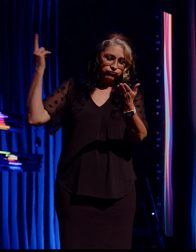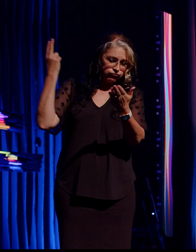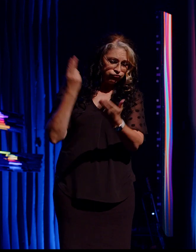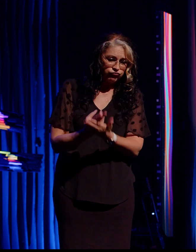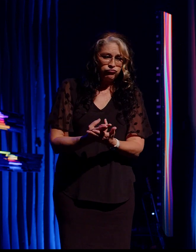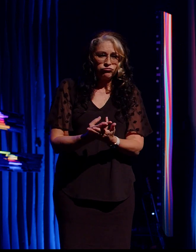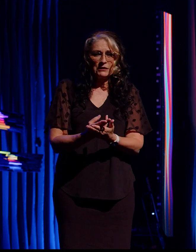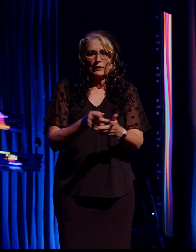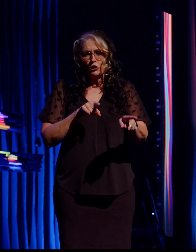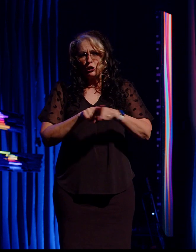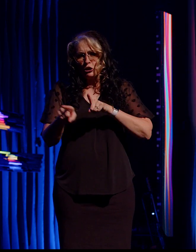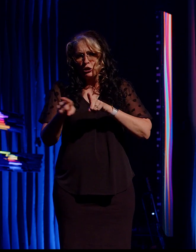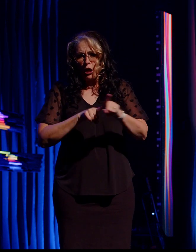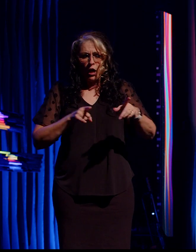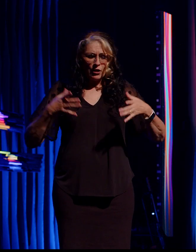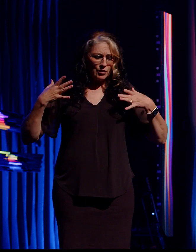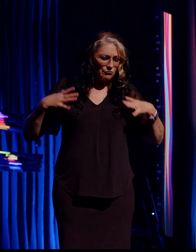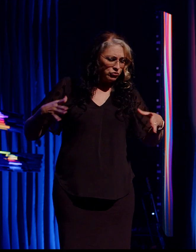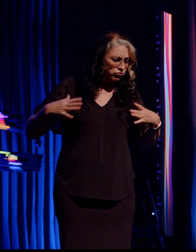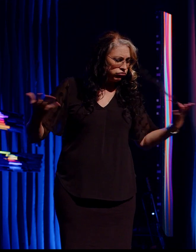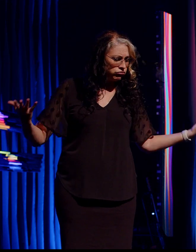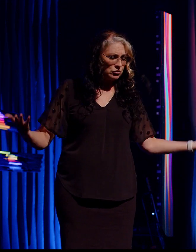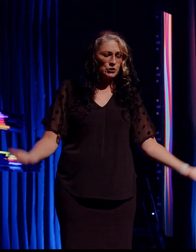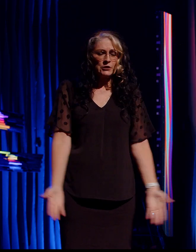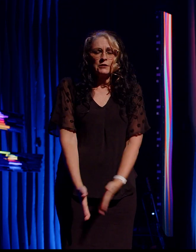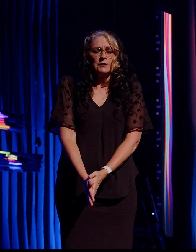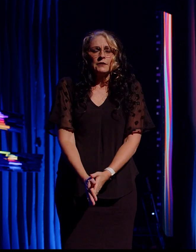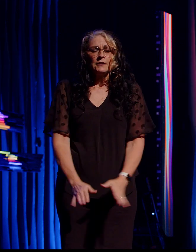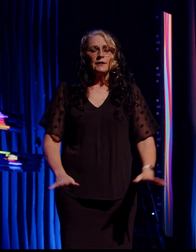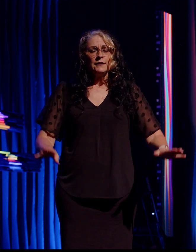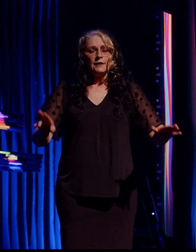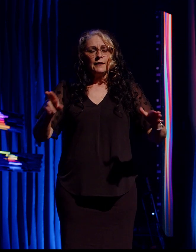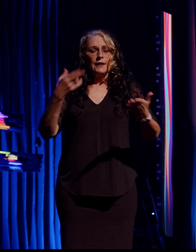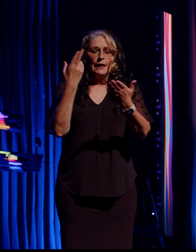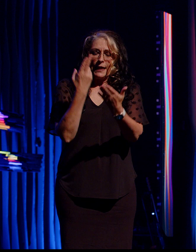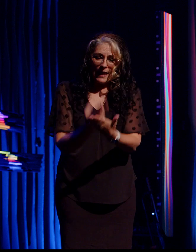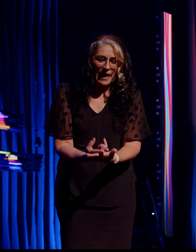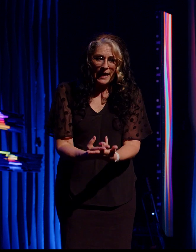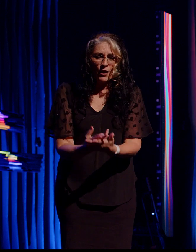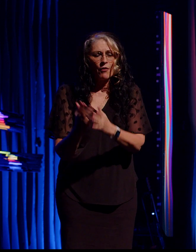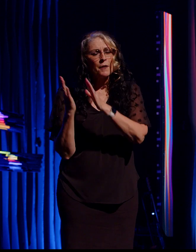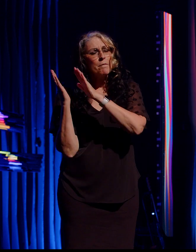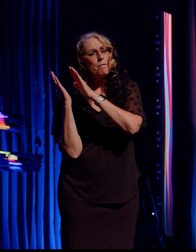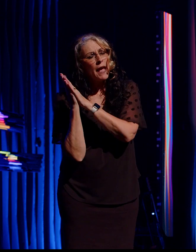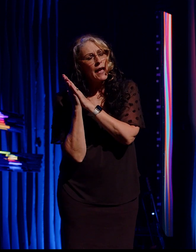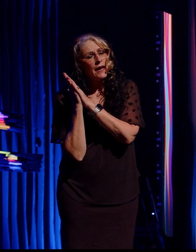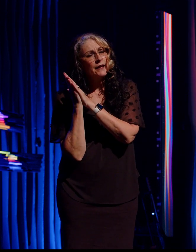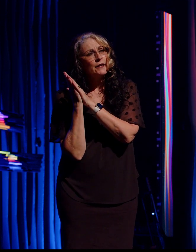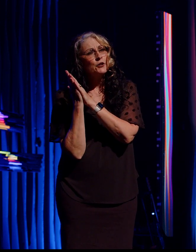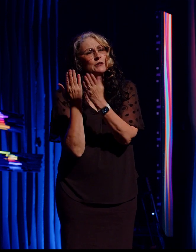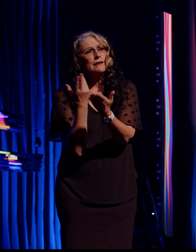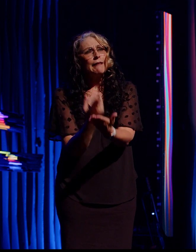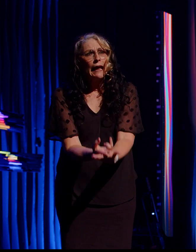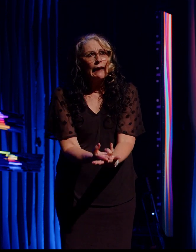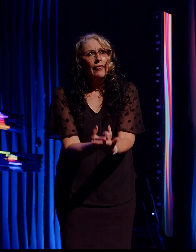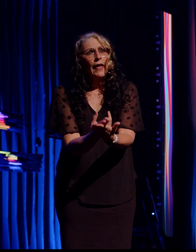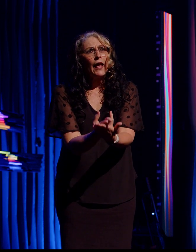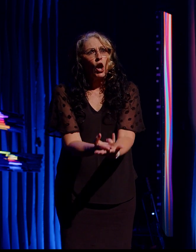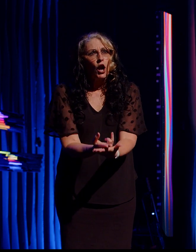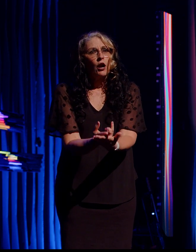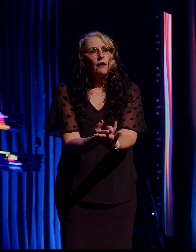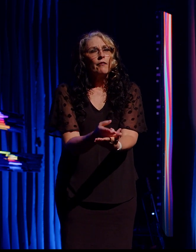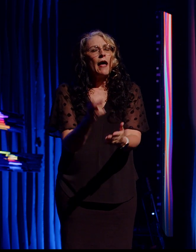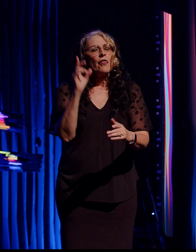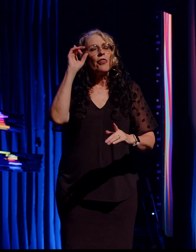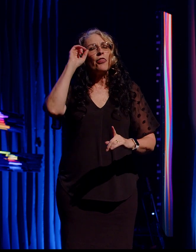you take off your socks and just the first time your feet hit the cold sheets, you're just laying there. The bed's just holding you. I mean, just that